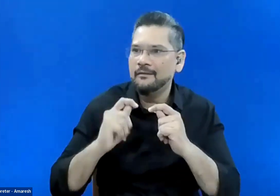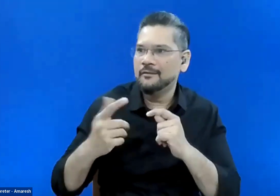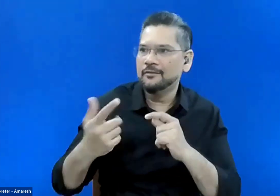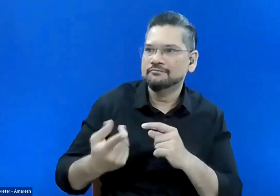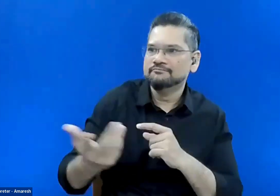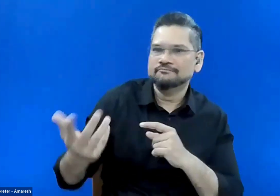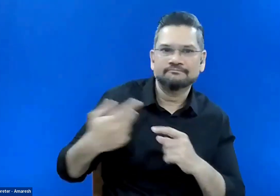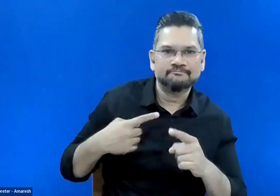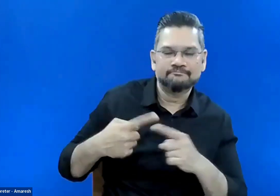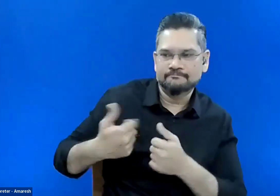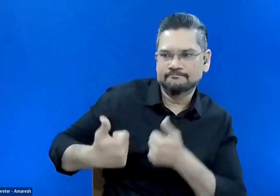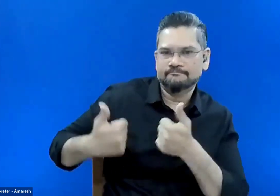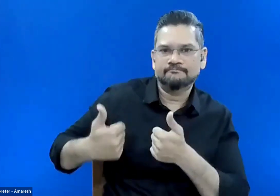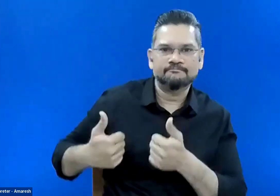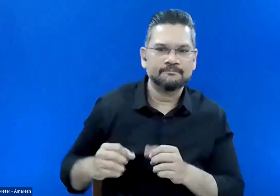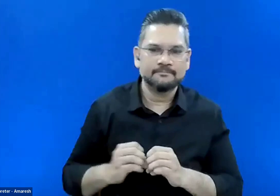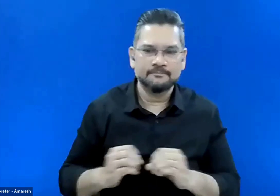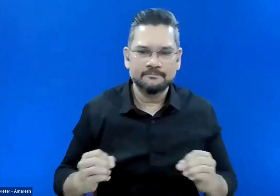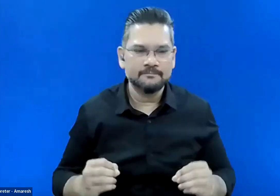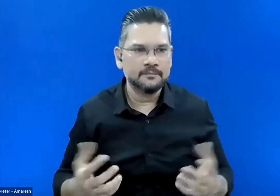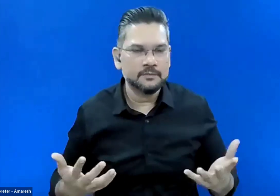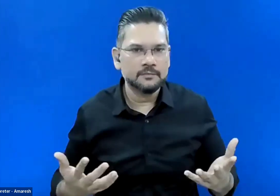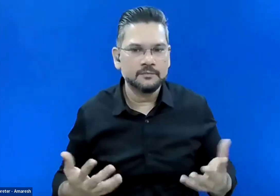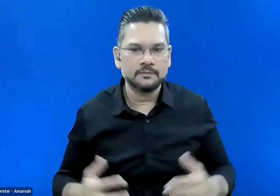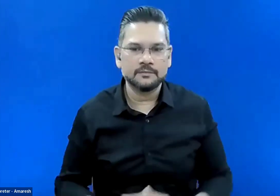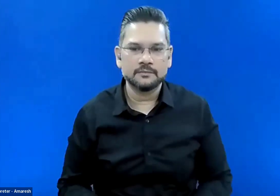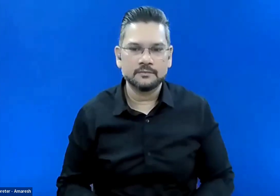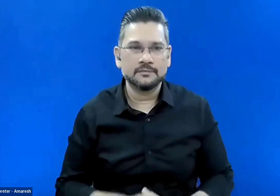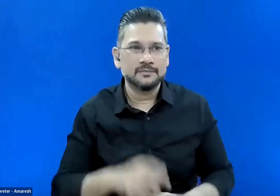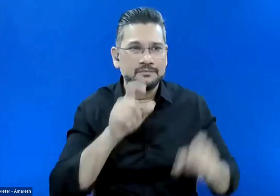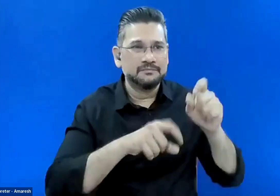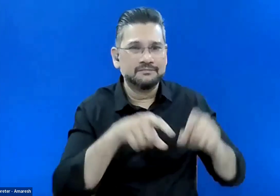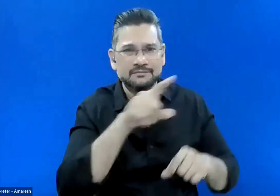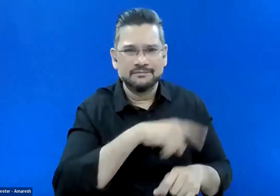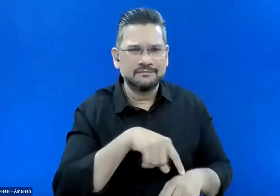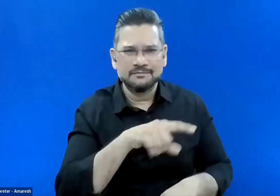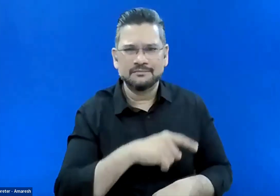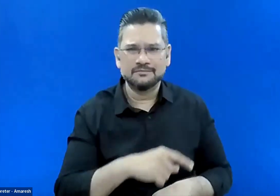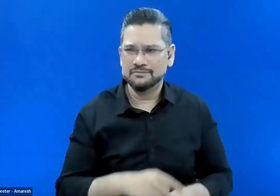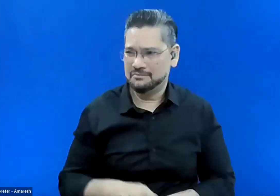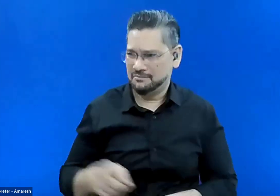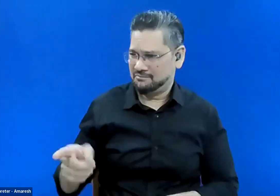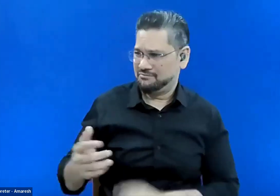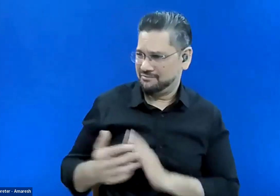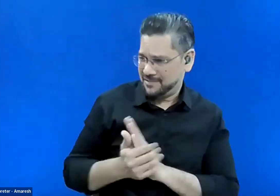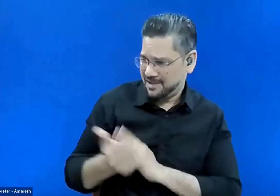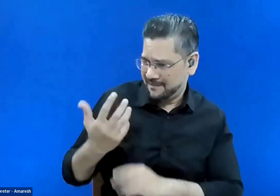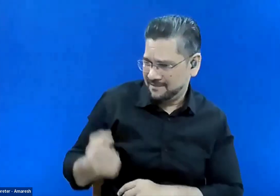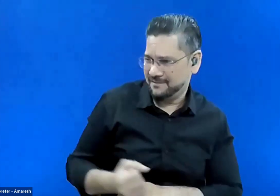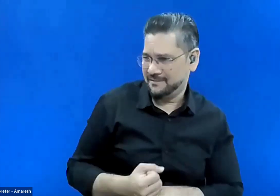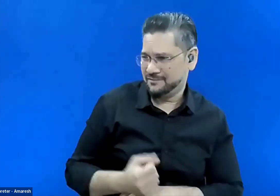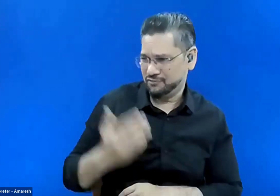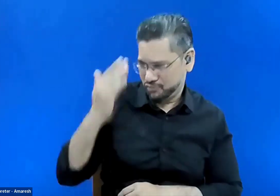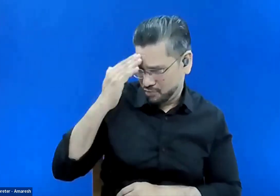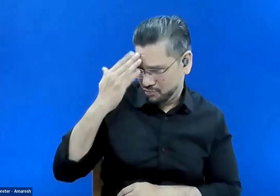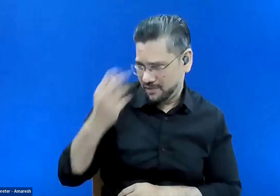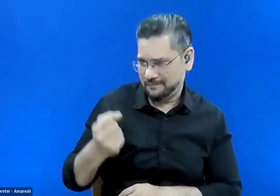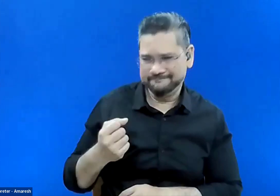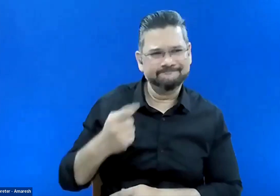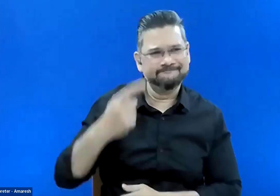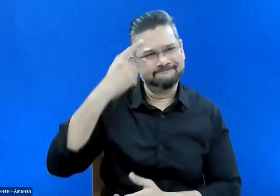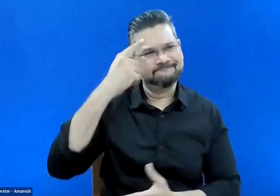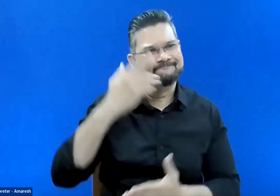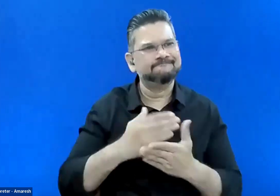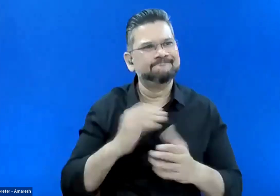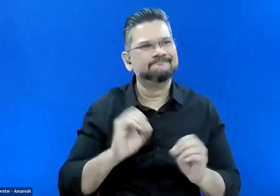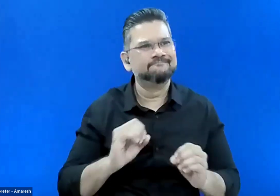Employment providers don't believe in our capacity and knowledge. In our Nepal, people thought it as